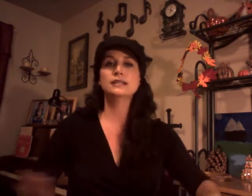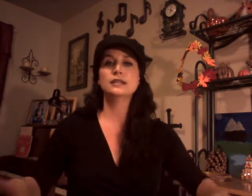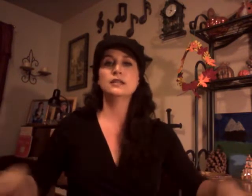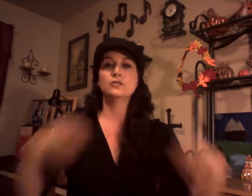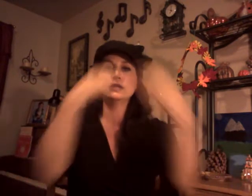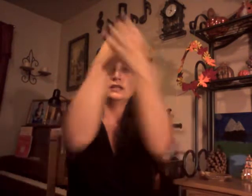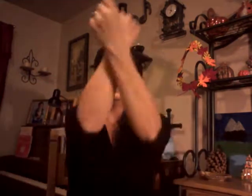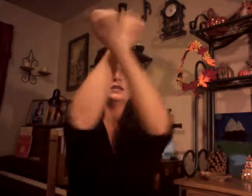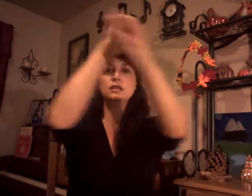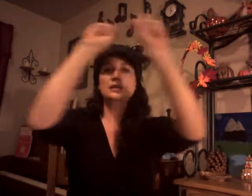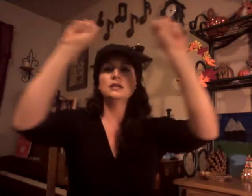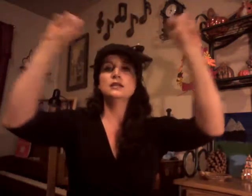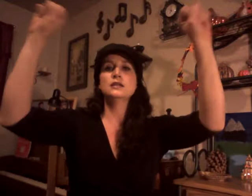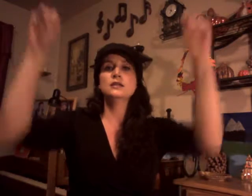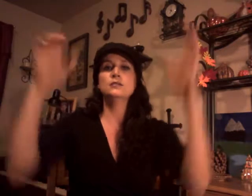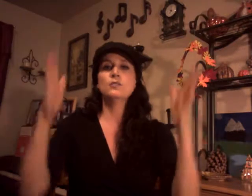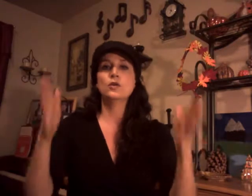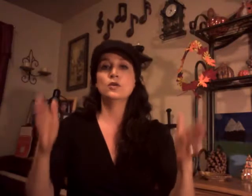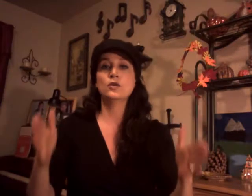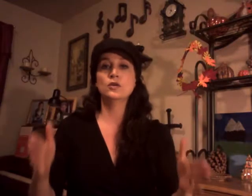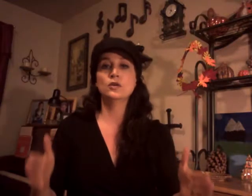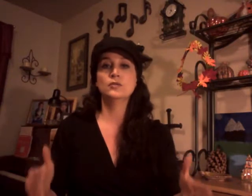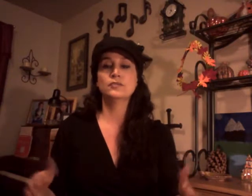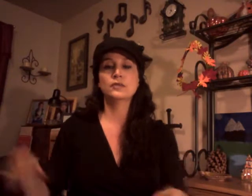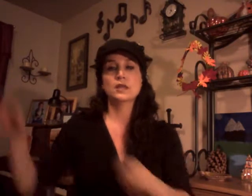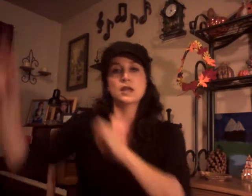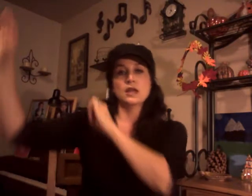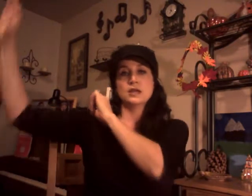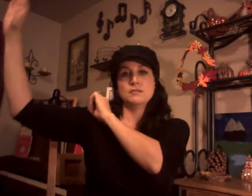blessed Redeemer,